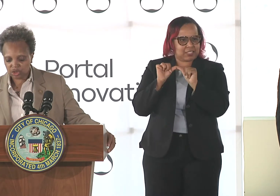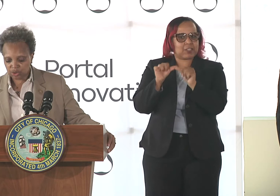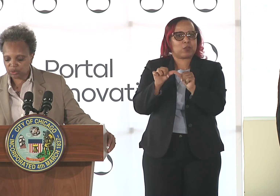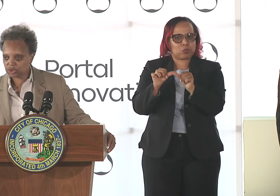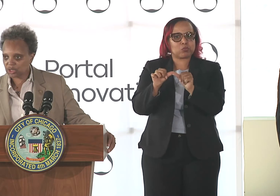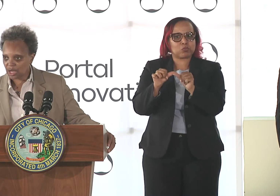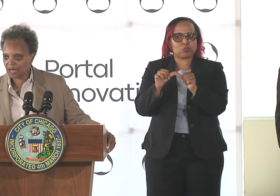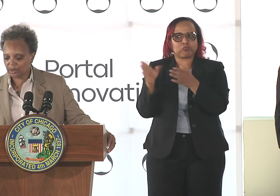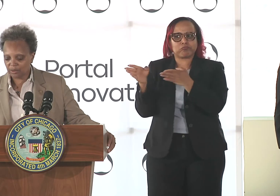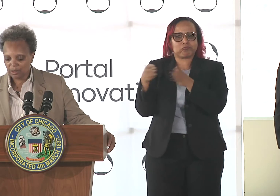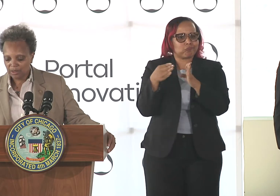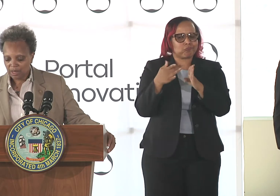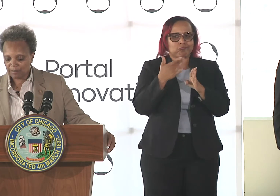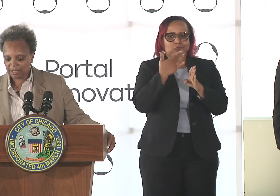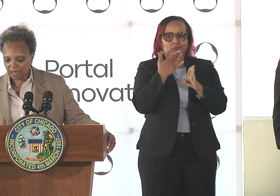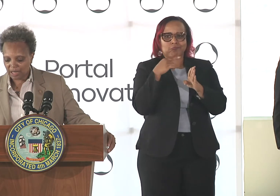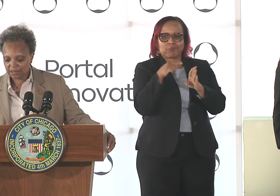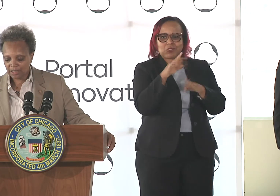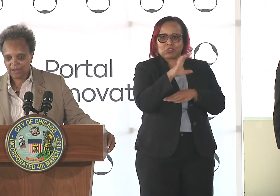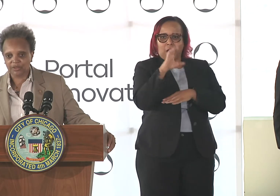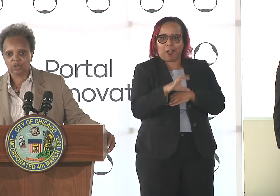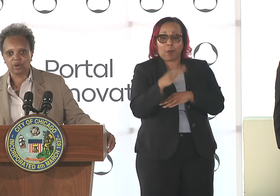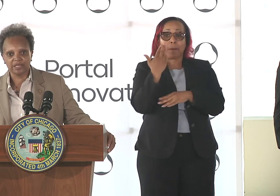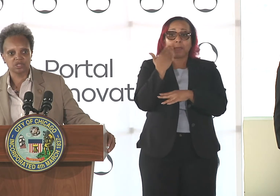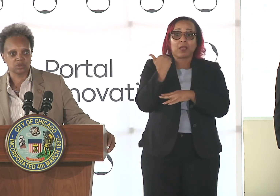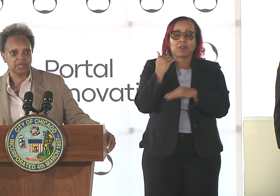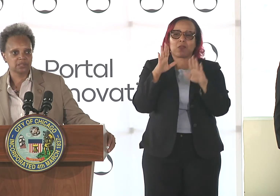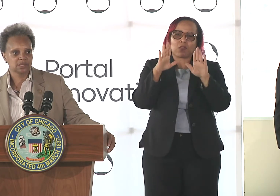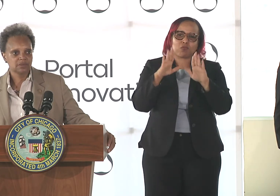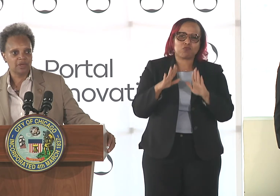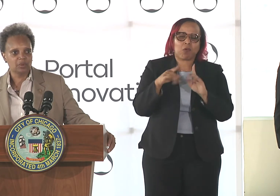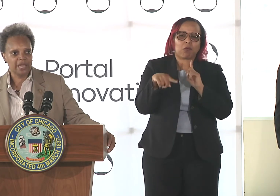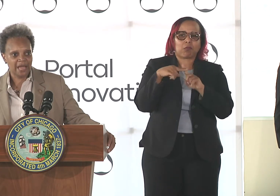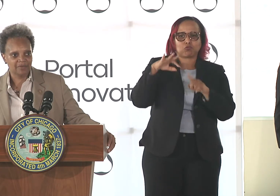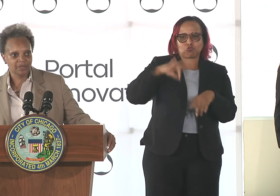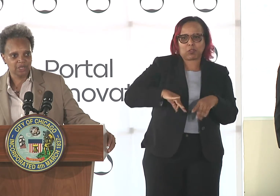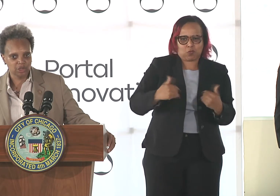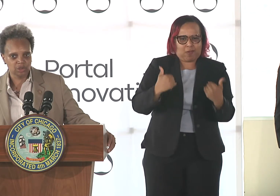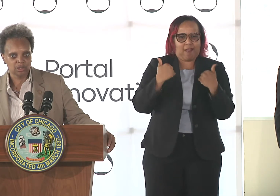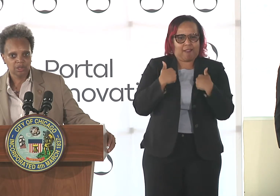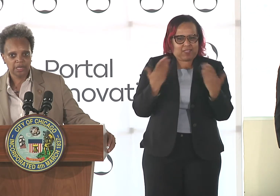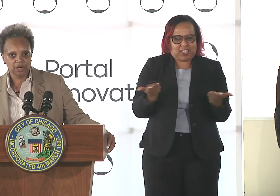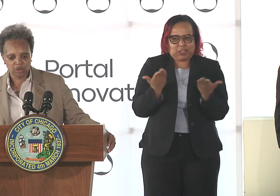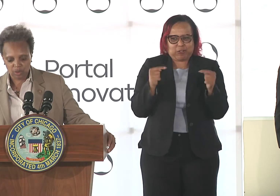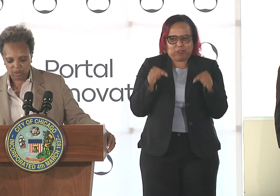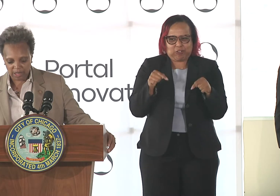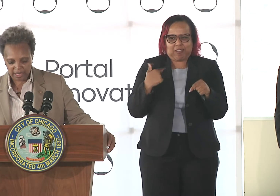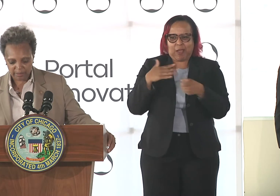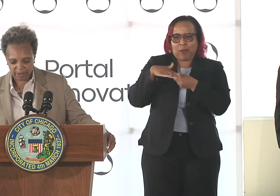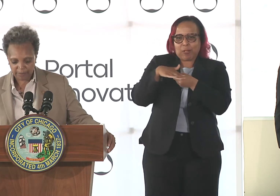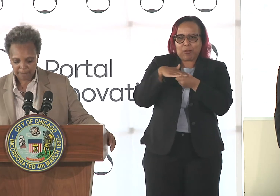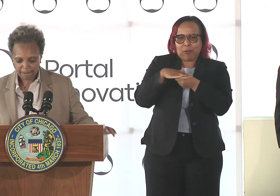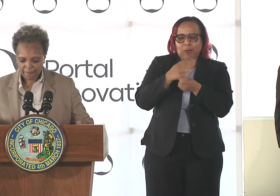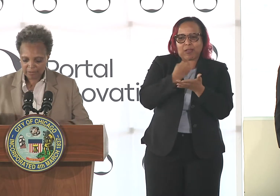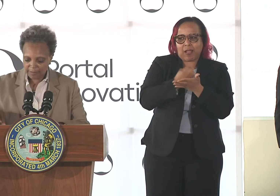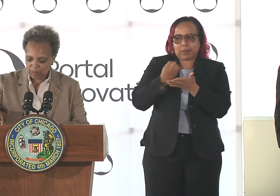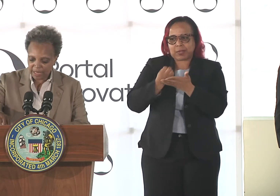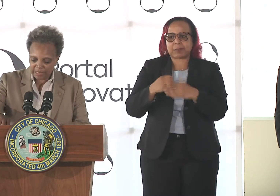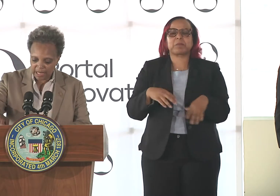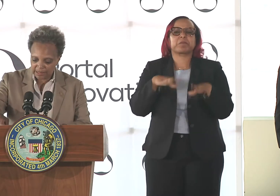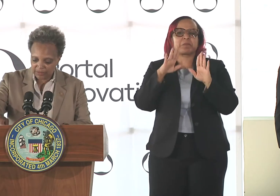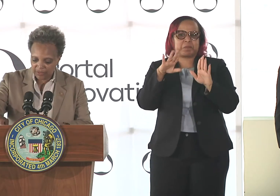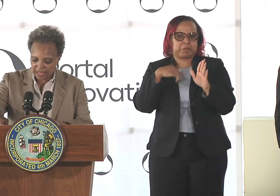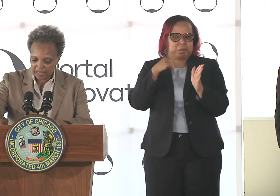to choose Chicago because of the great strengths that we have here in our local economy. Let